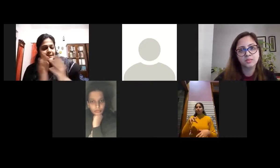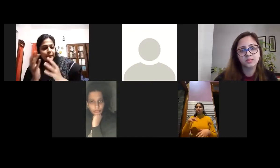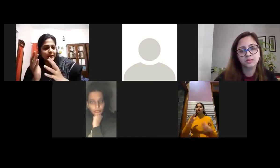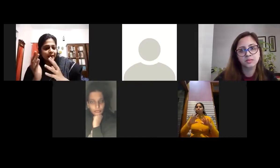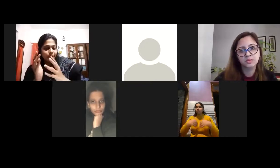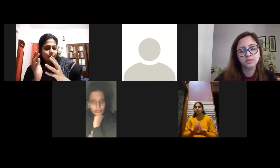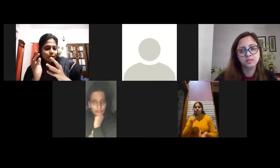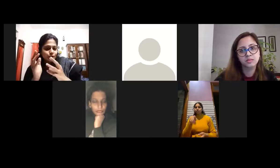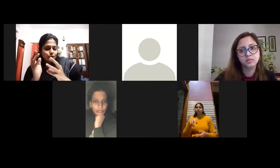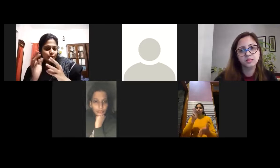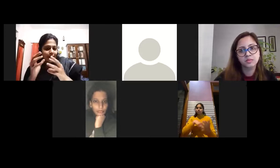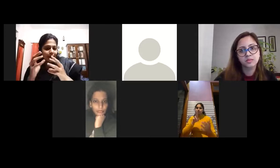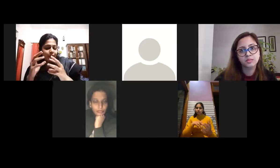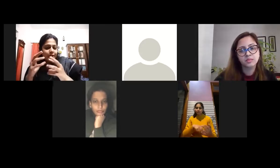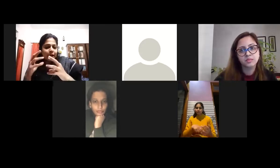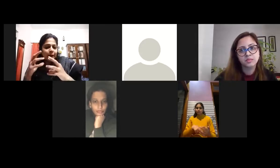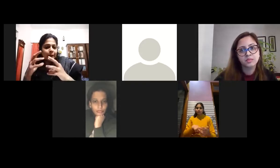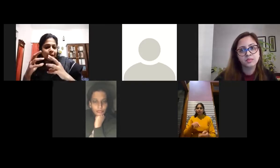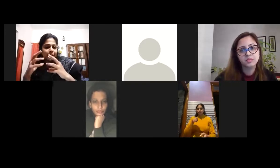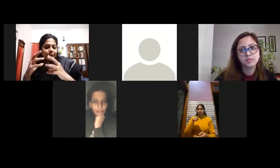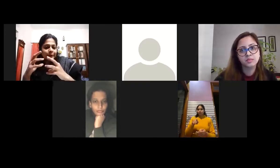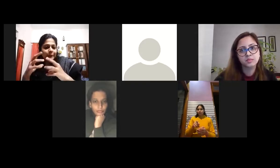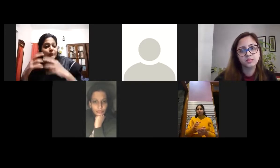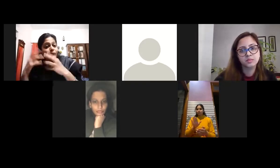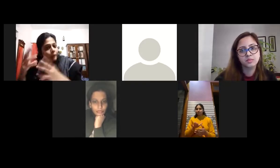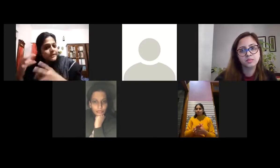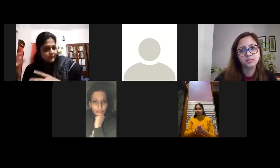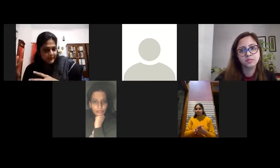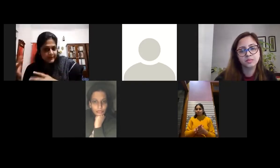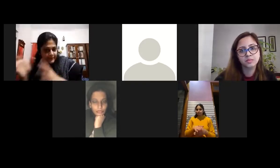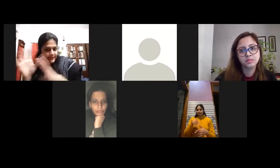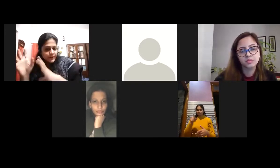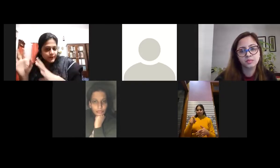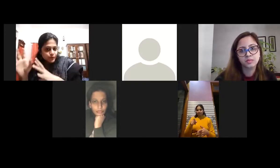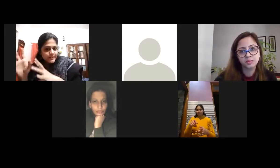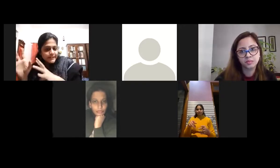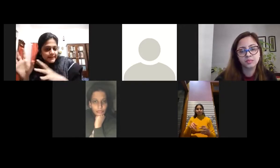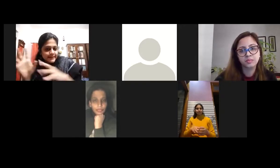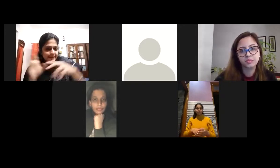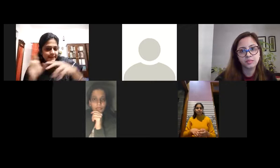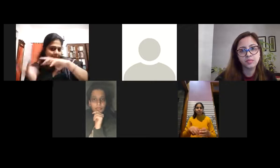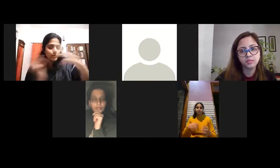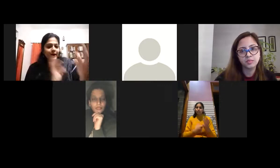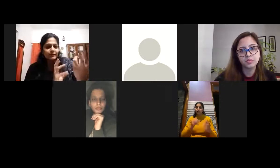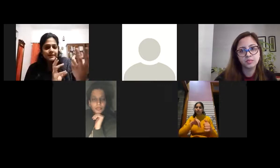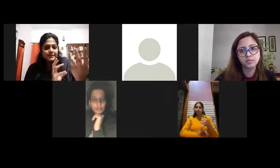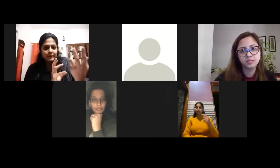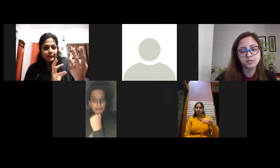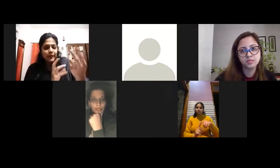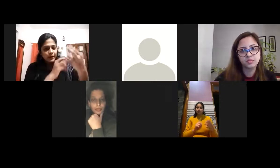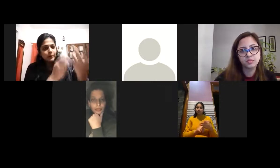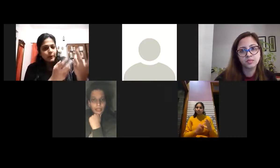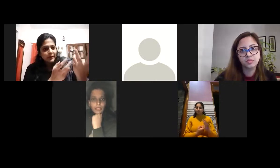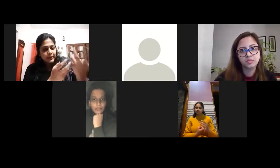this, a particular kind of way in which, you have a performance of masculinity as far as Rochester is concerned, and then you have this